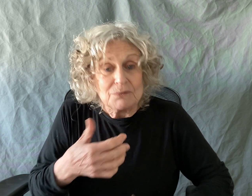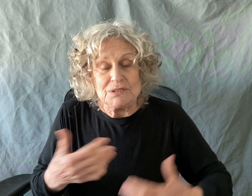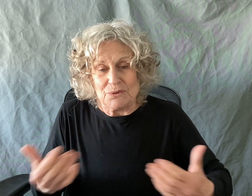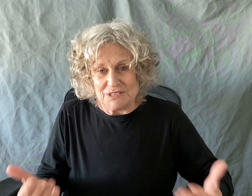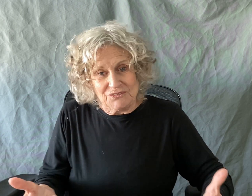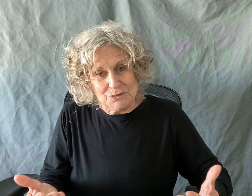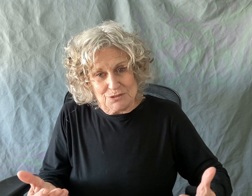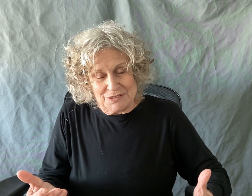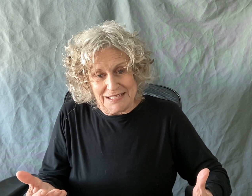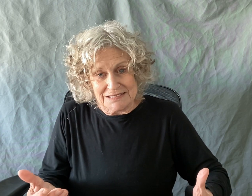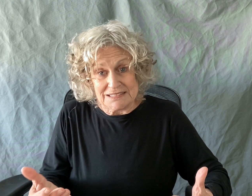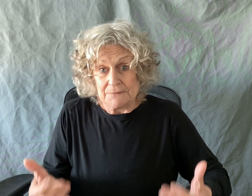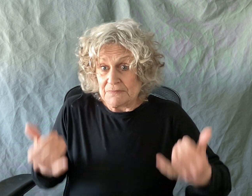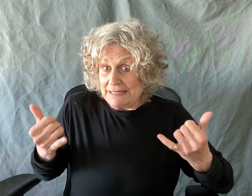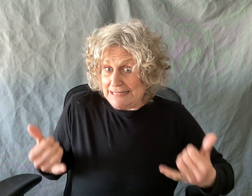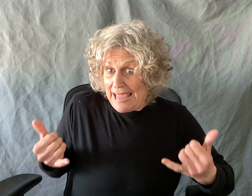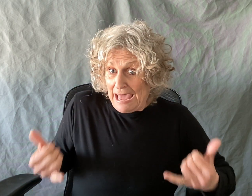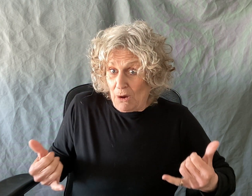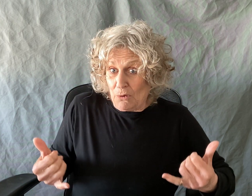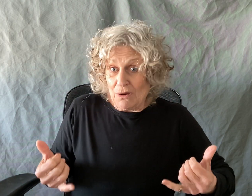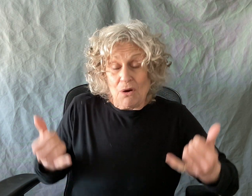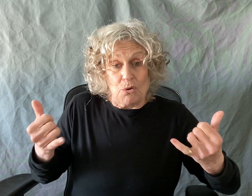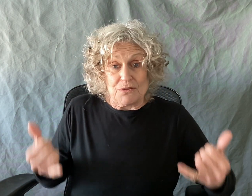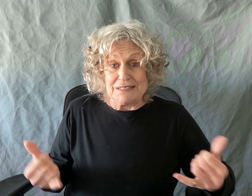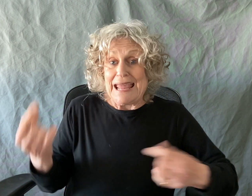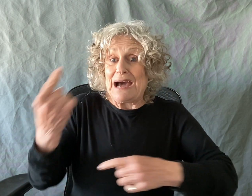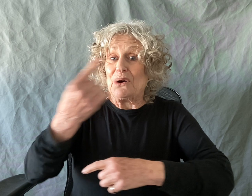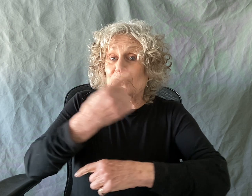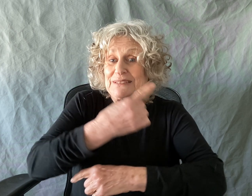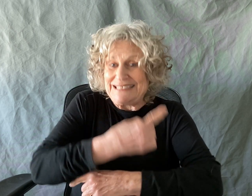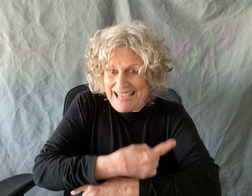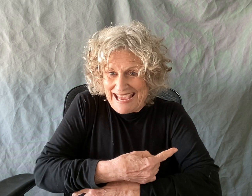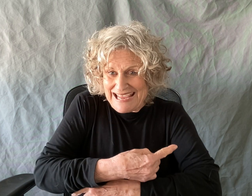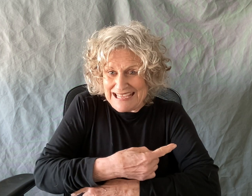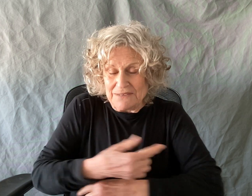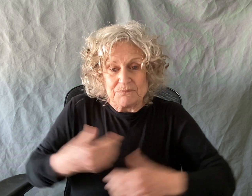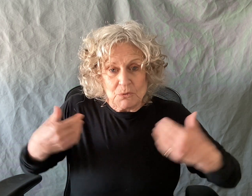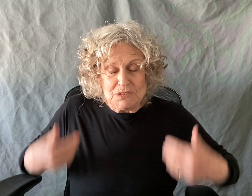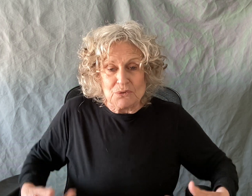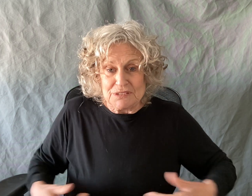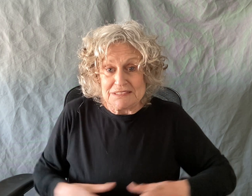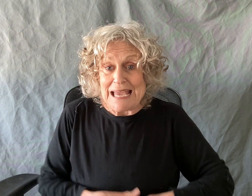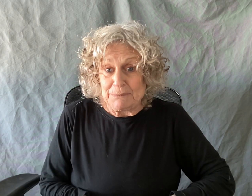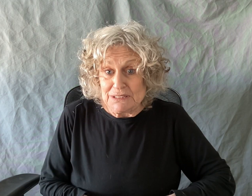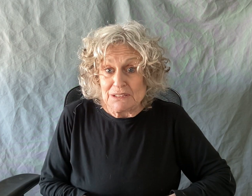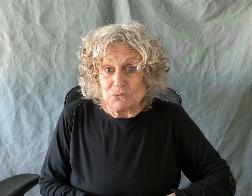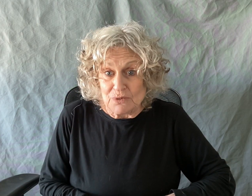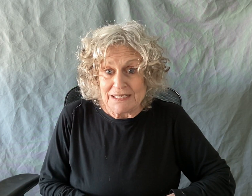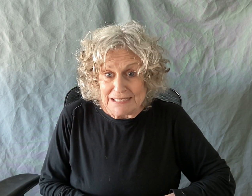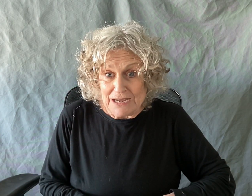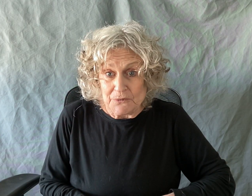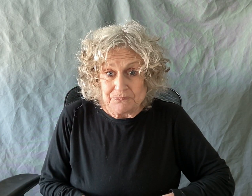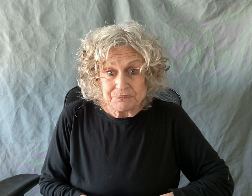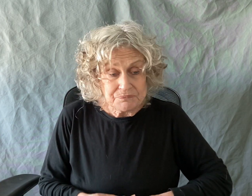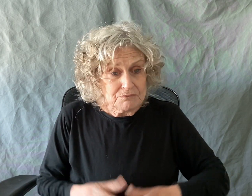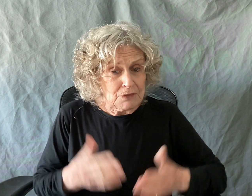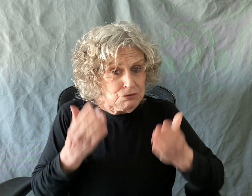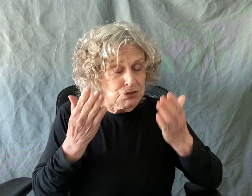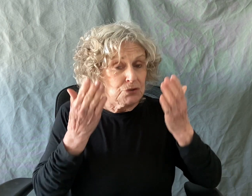know it's future tense. Now, or the now day, we know that it's happening right now. So